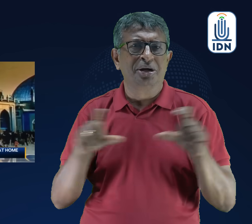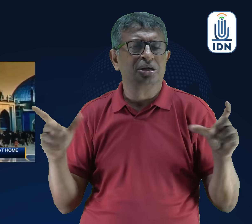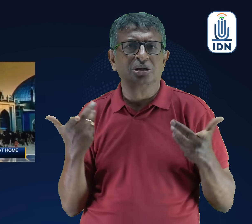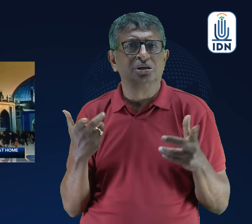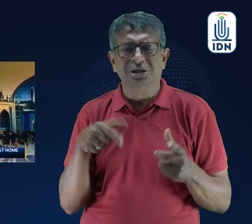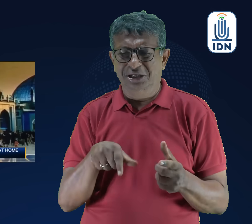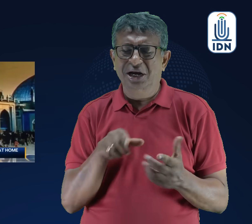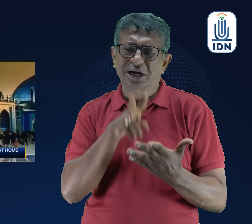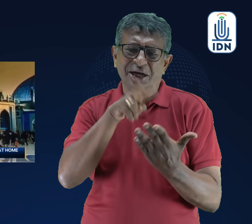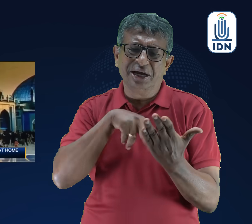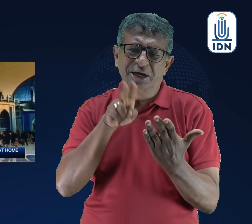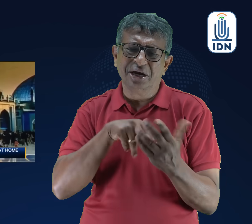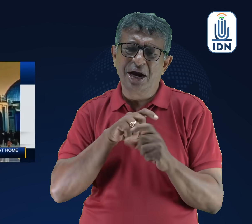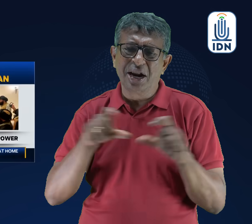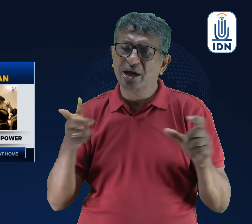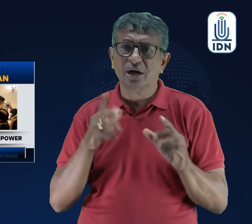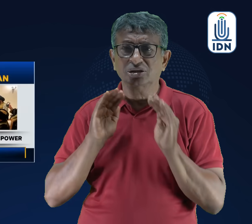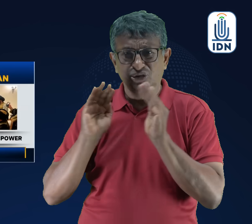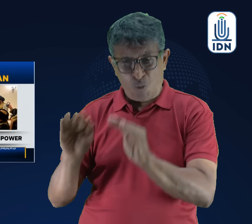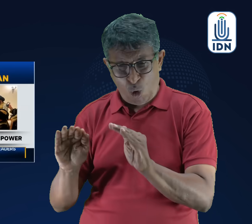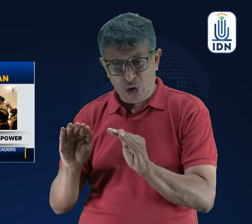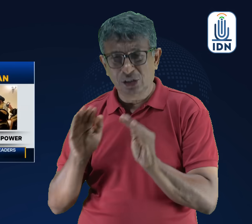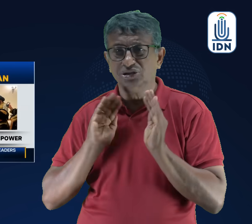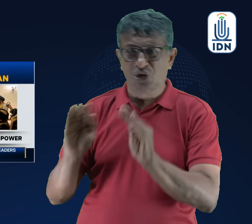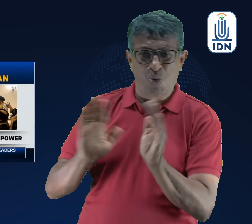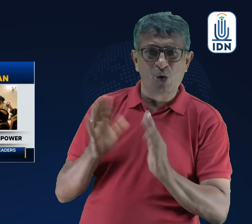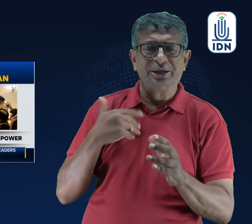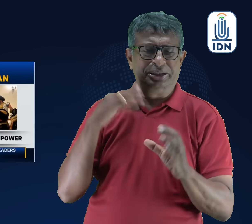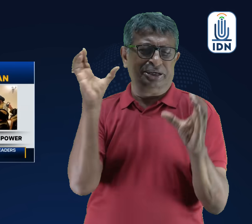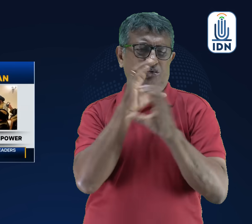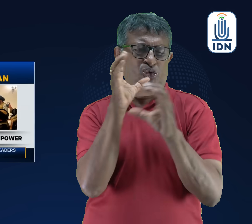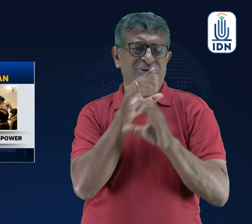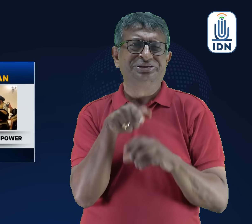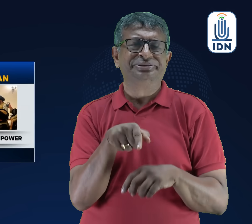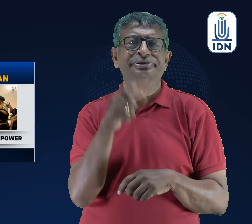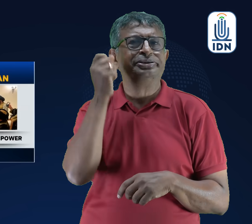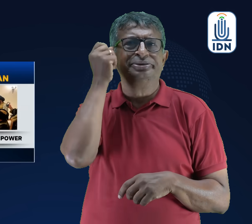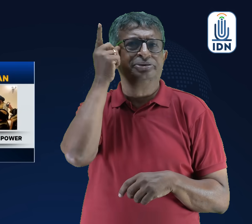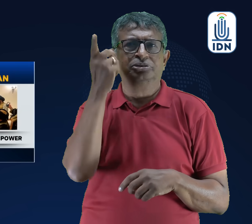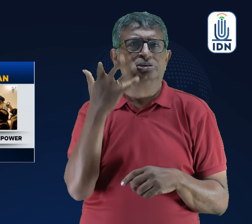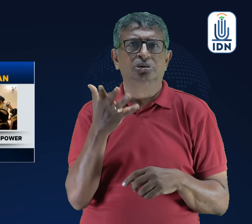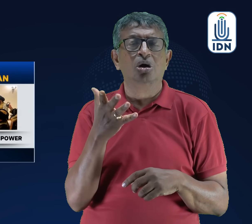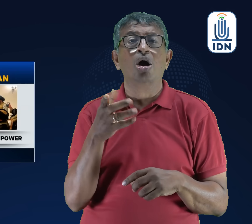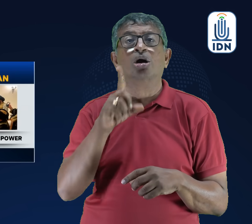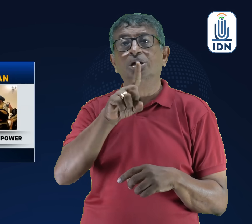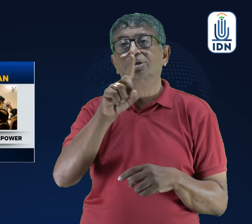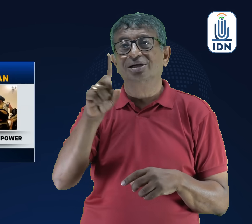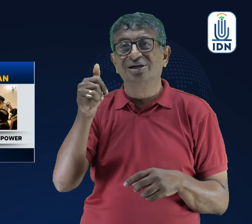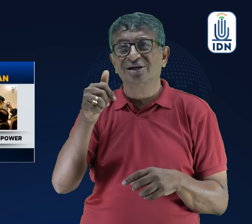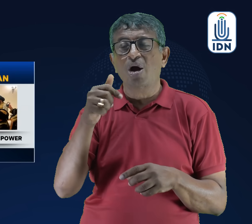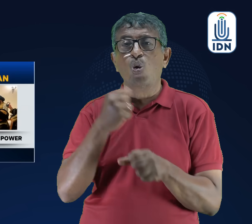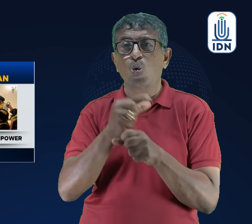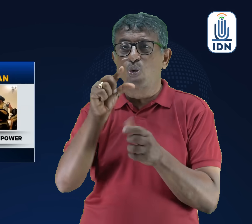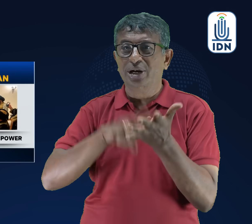time. When the Taliban returned to power a few years back, India was wary. India decided to keep its distance. But in